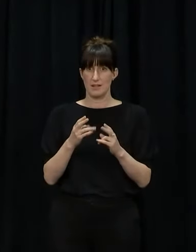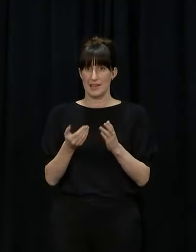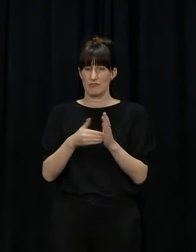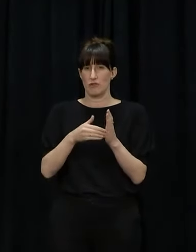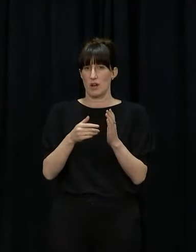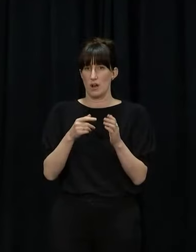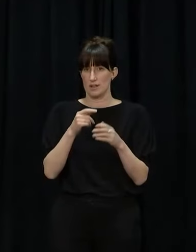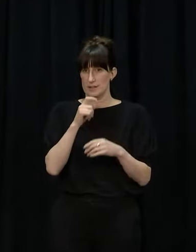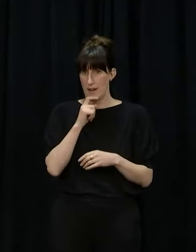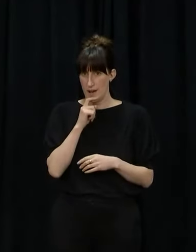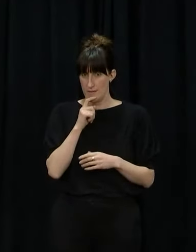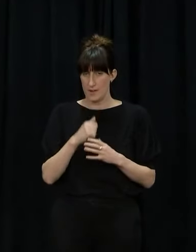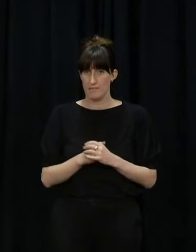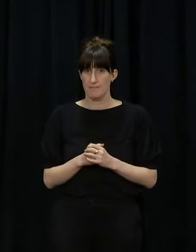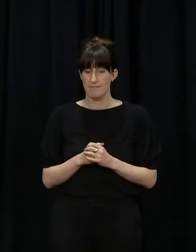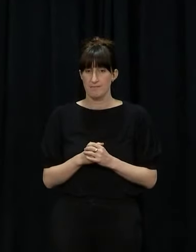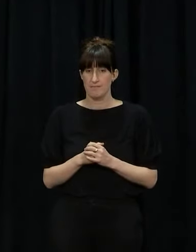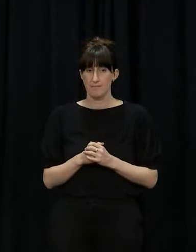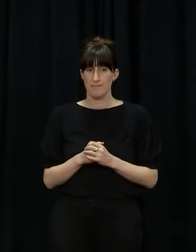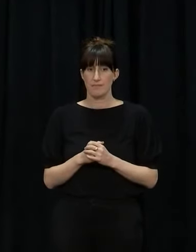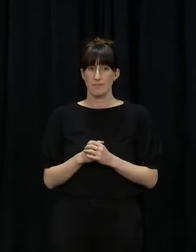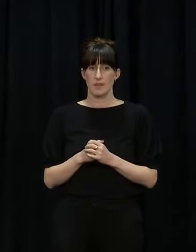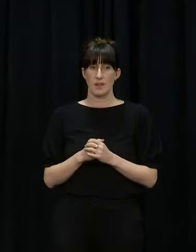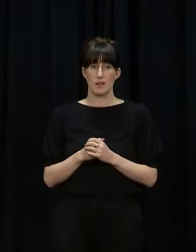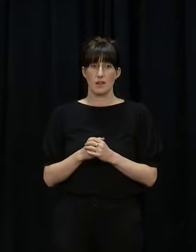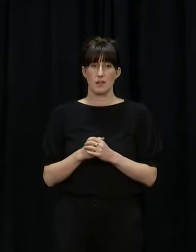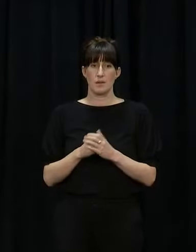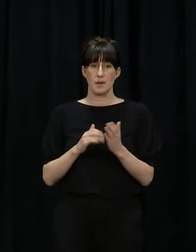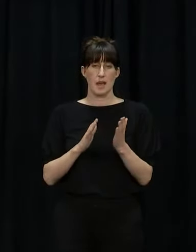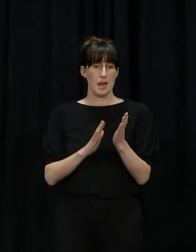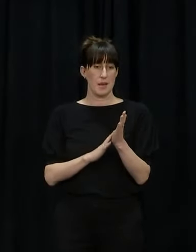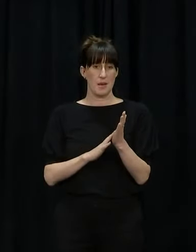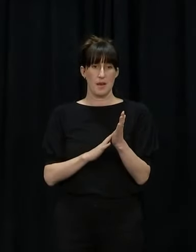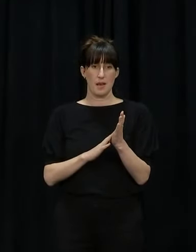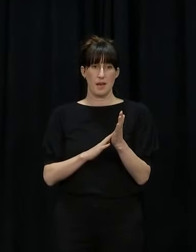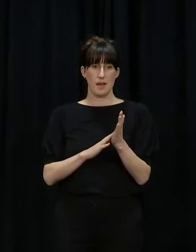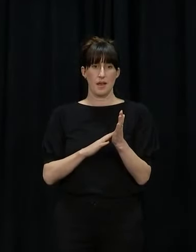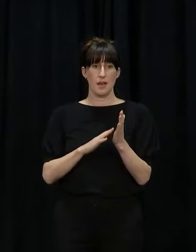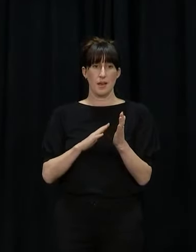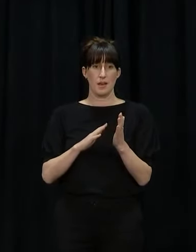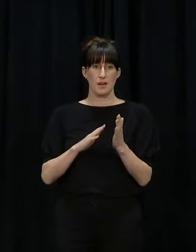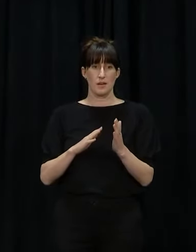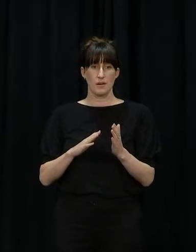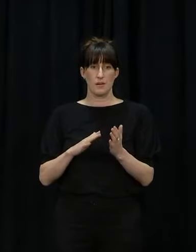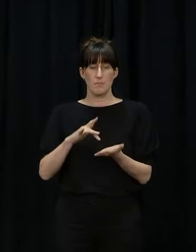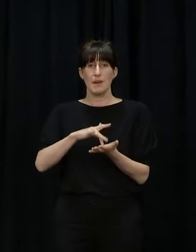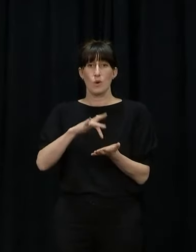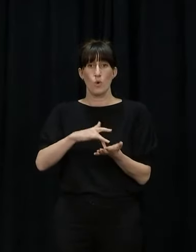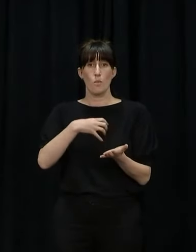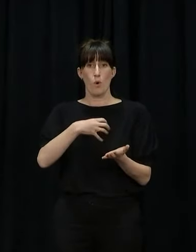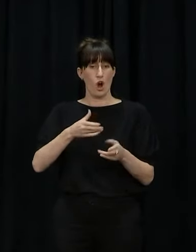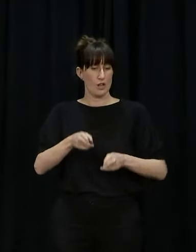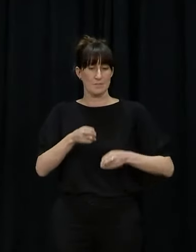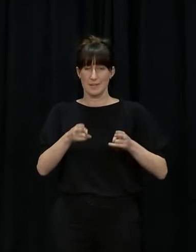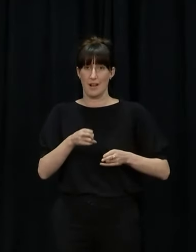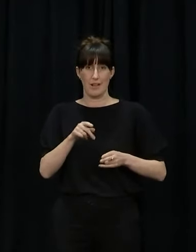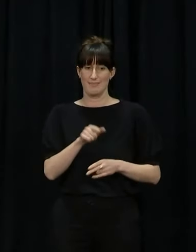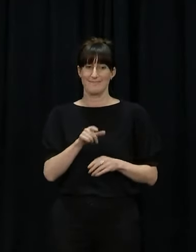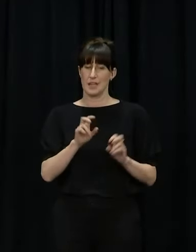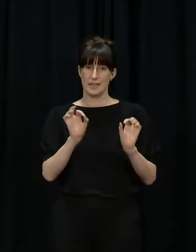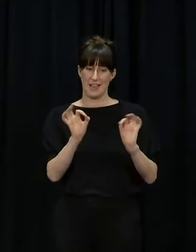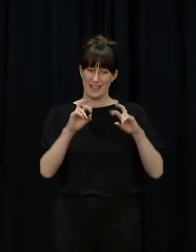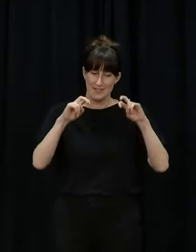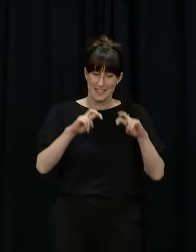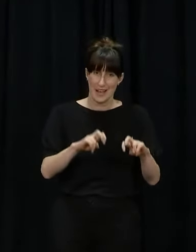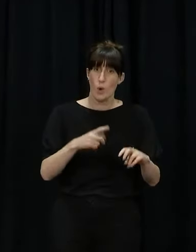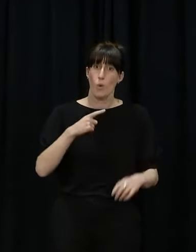is not a line of investigation at this stage, as the individual was only moved there on the 16th, one day before lockdown